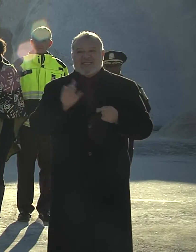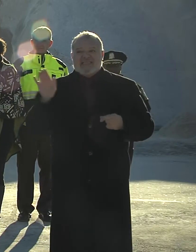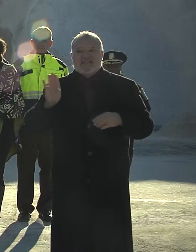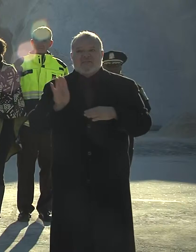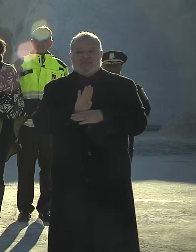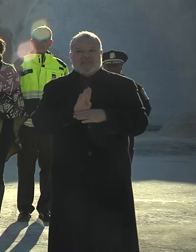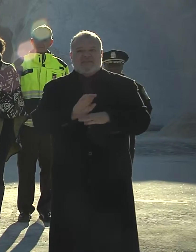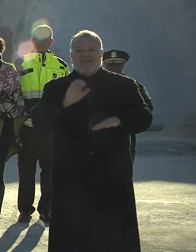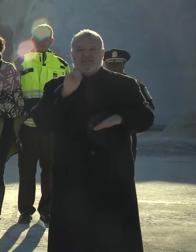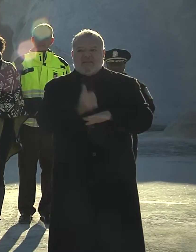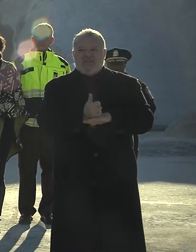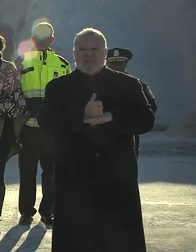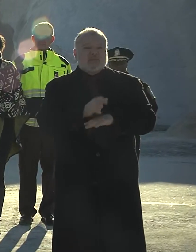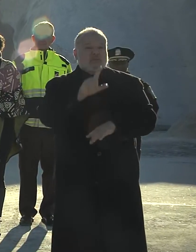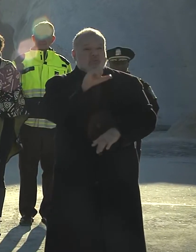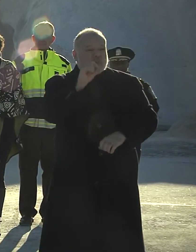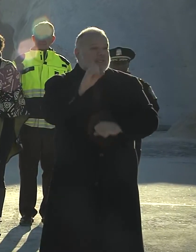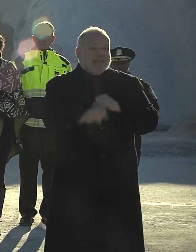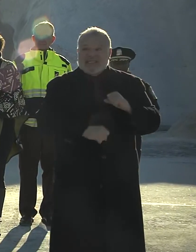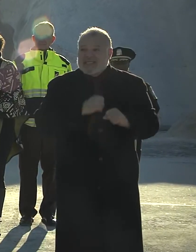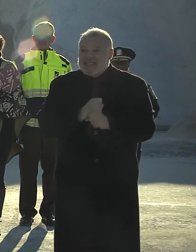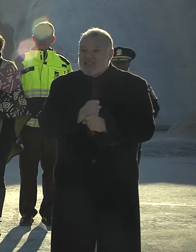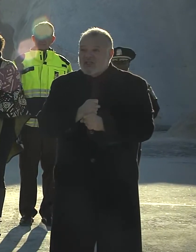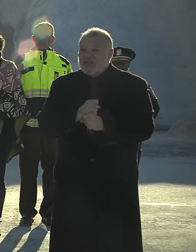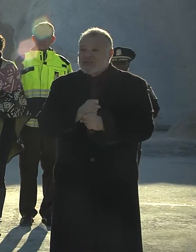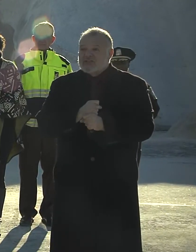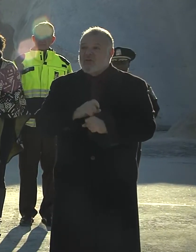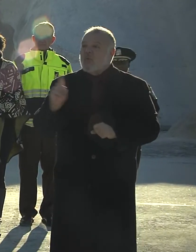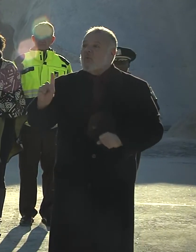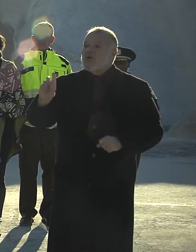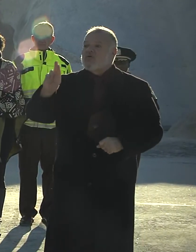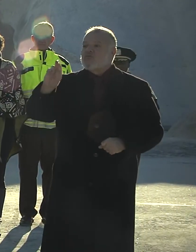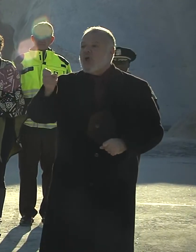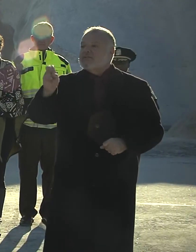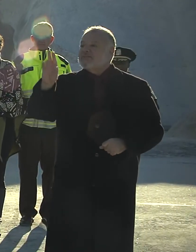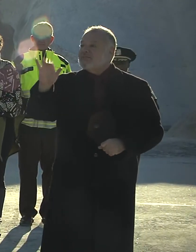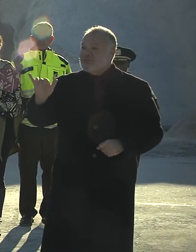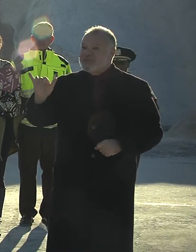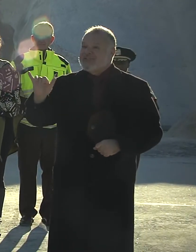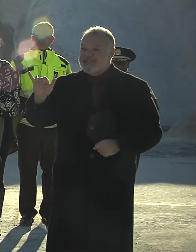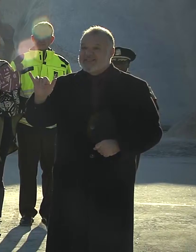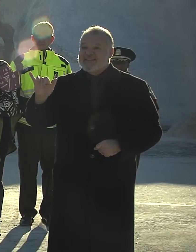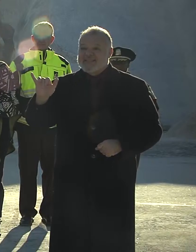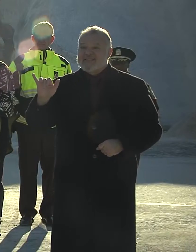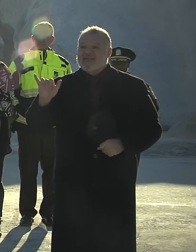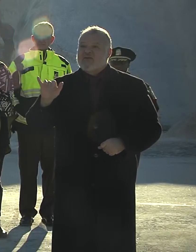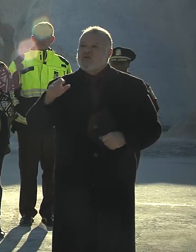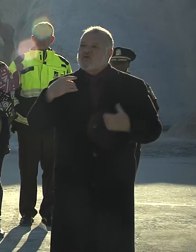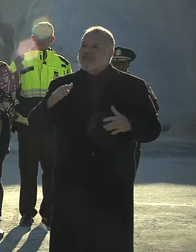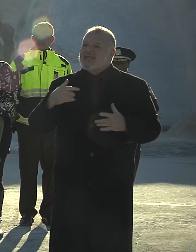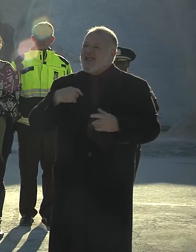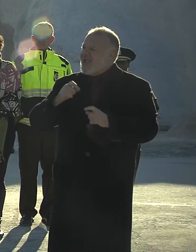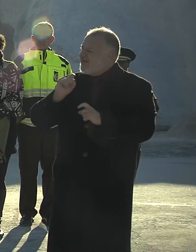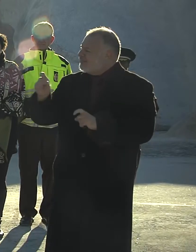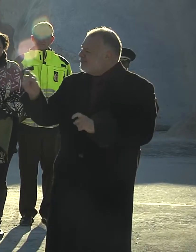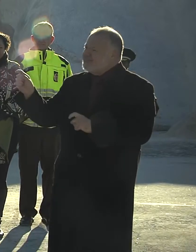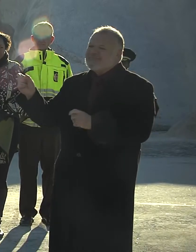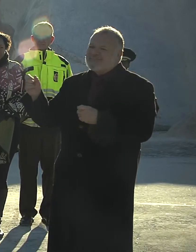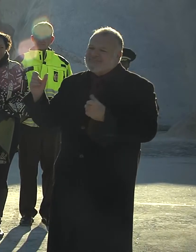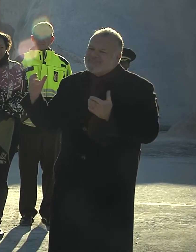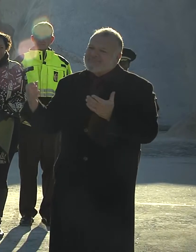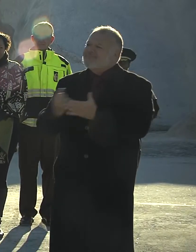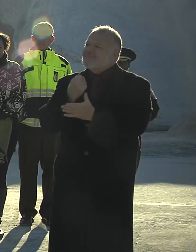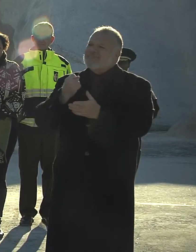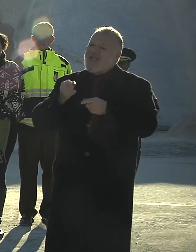and we want to not only, of course, get the great work done. Each of these businesses won these contracts through a competitive